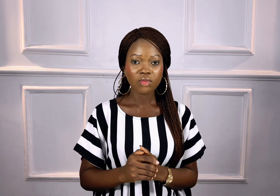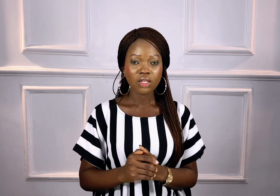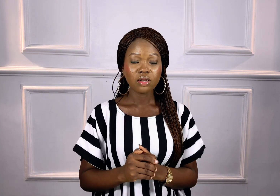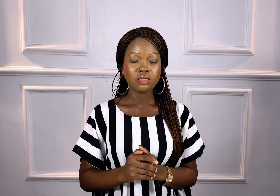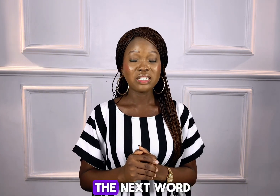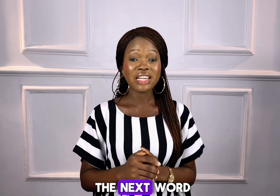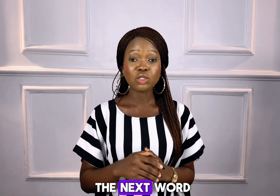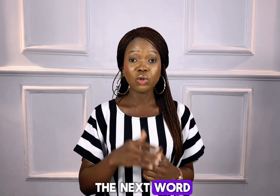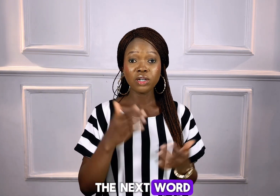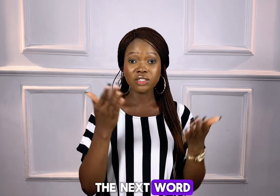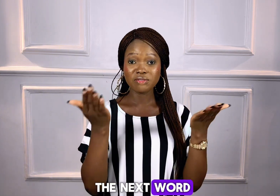The next word